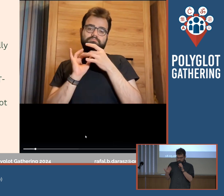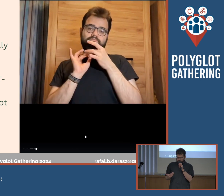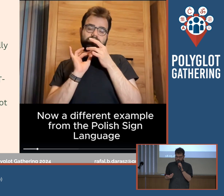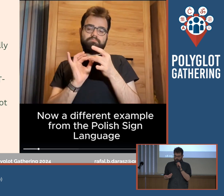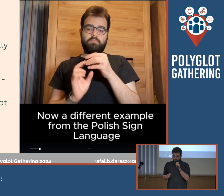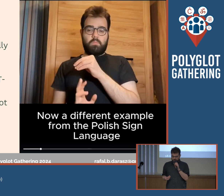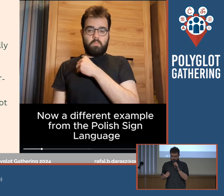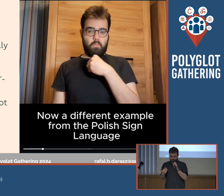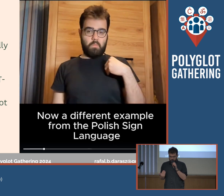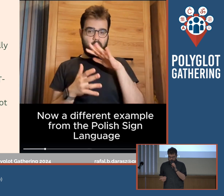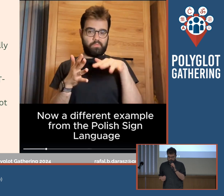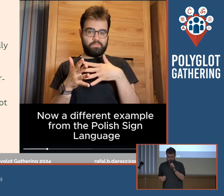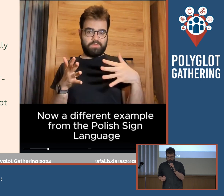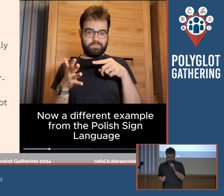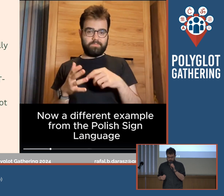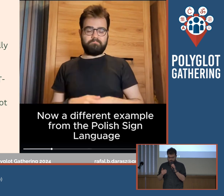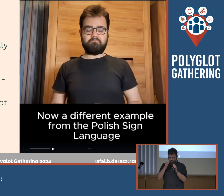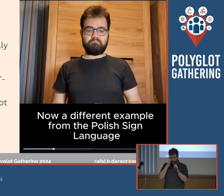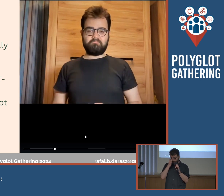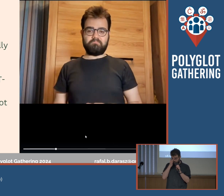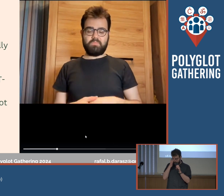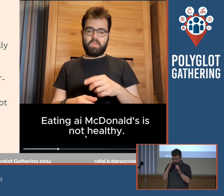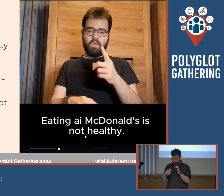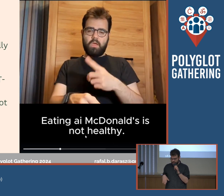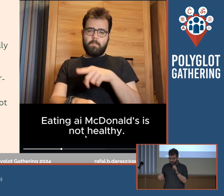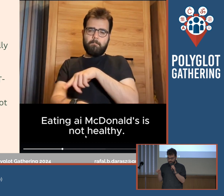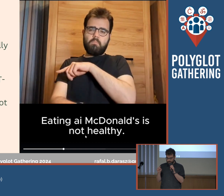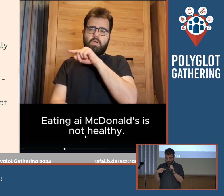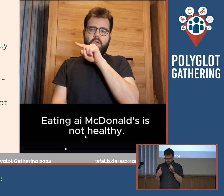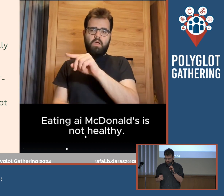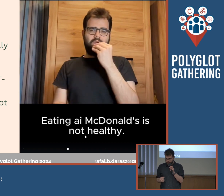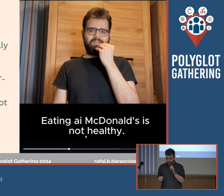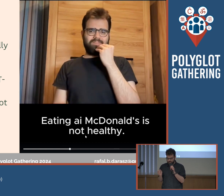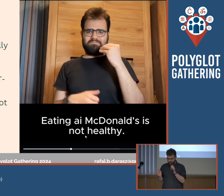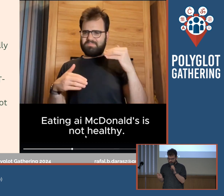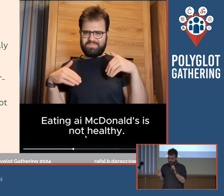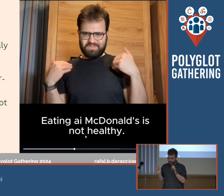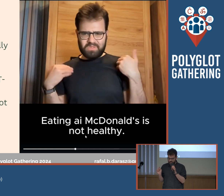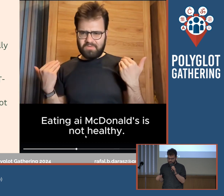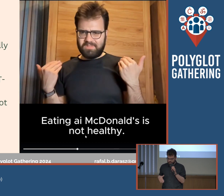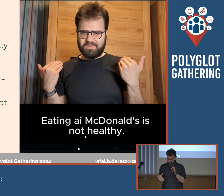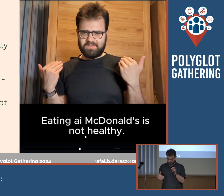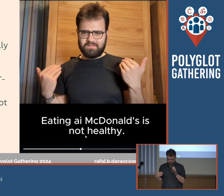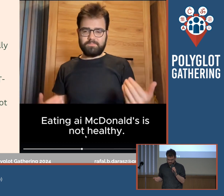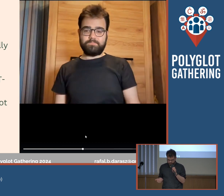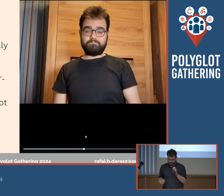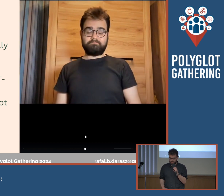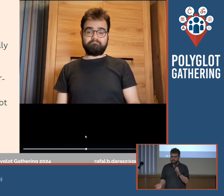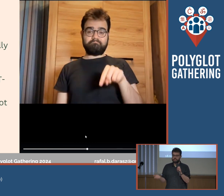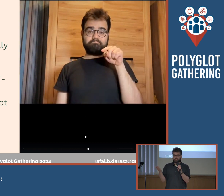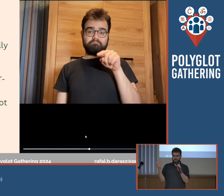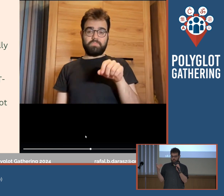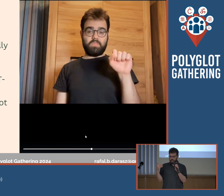And the other example comes from the Polish Sign Language, which is McDonald's there eat not